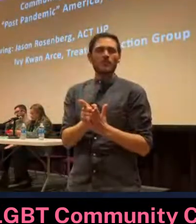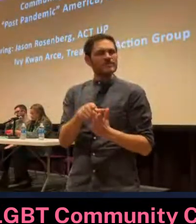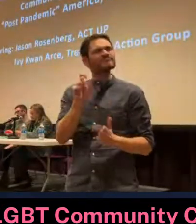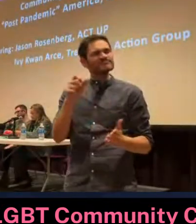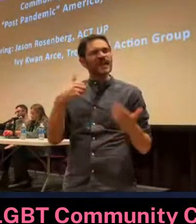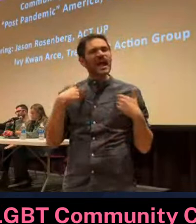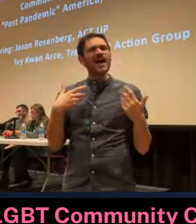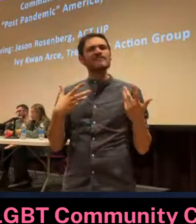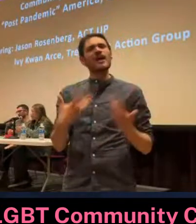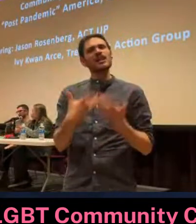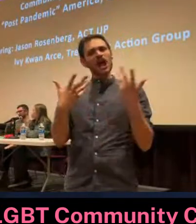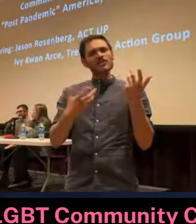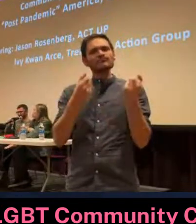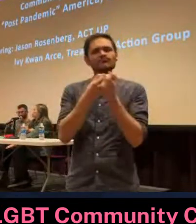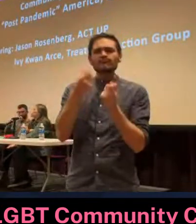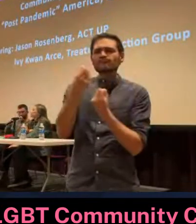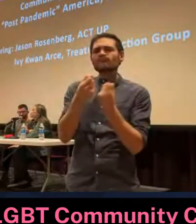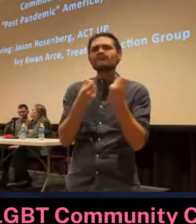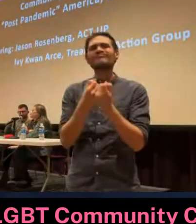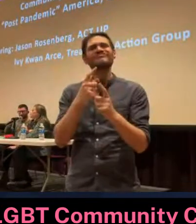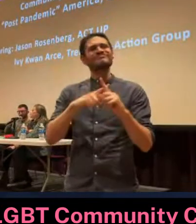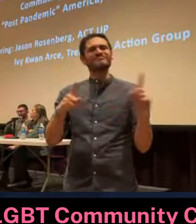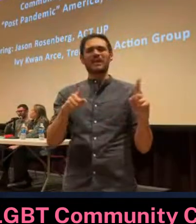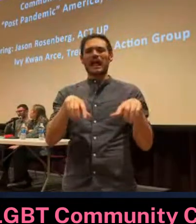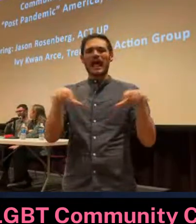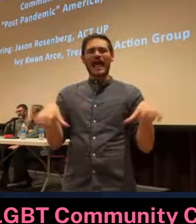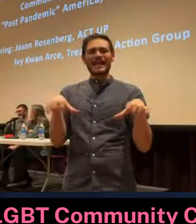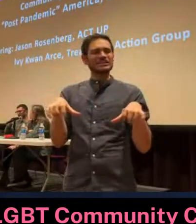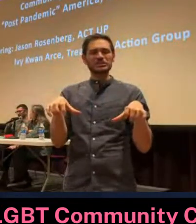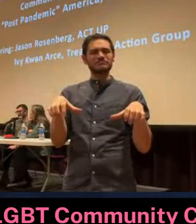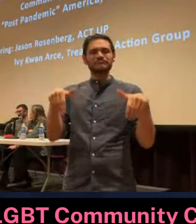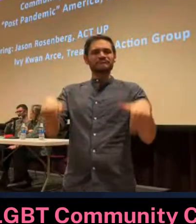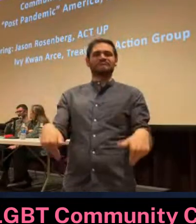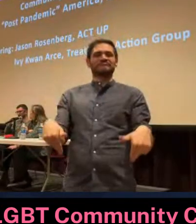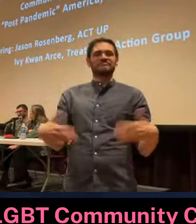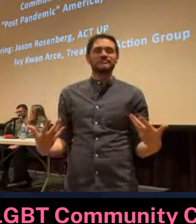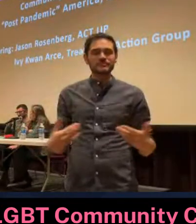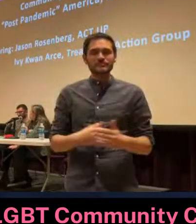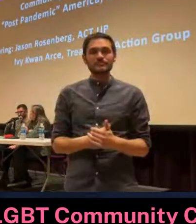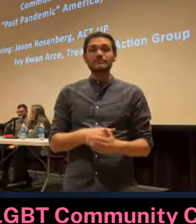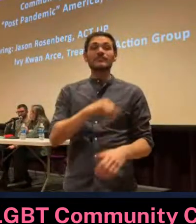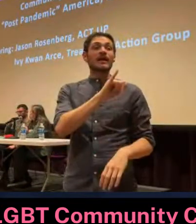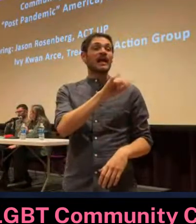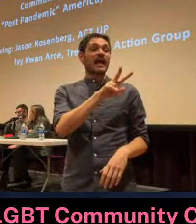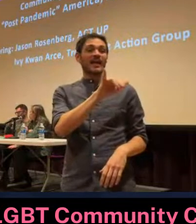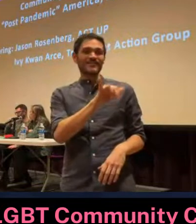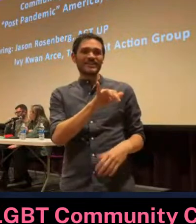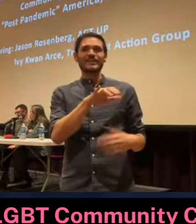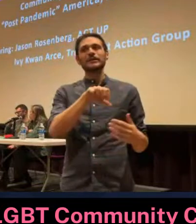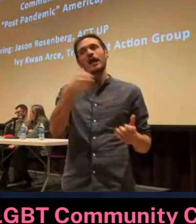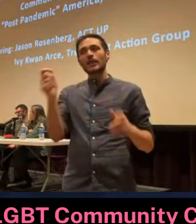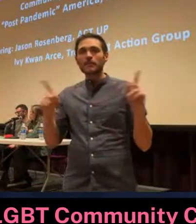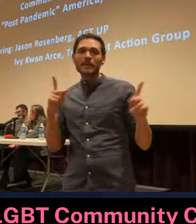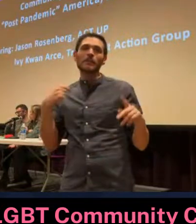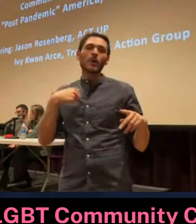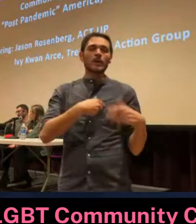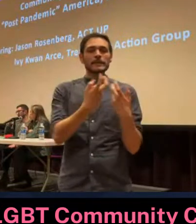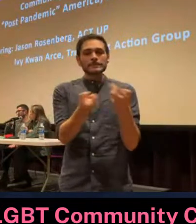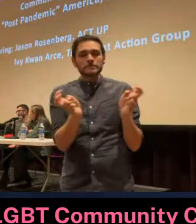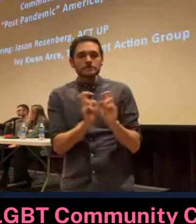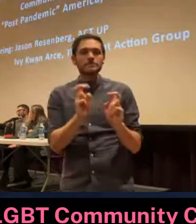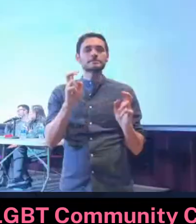action. So Ivy and I and a few others, and especially it's been the brainchild of